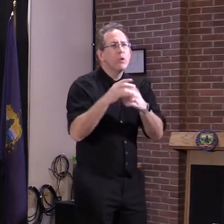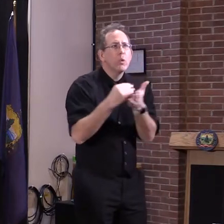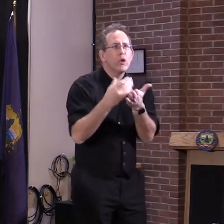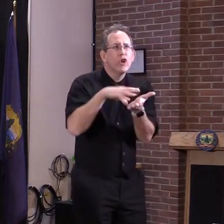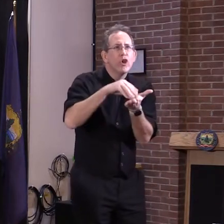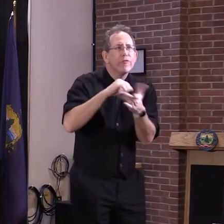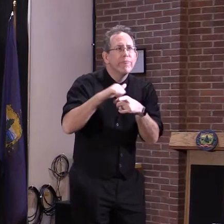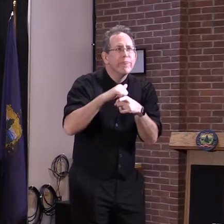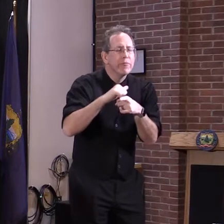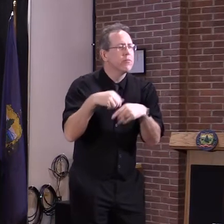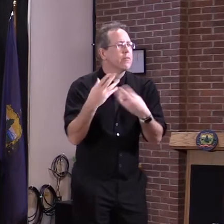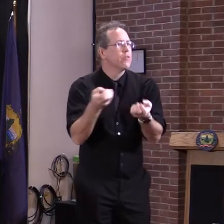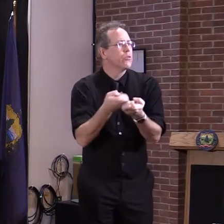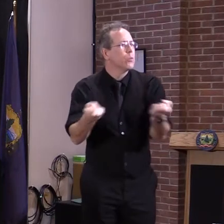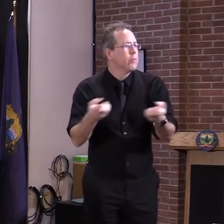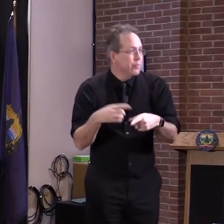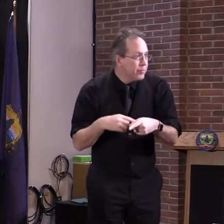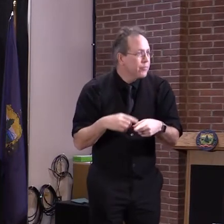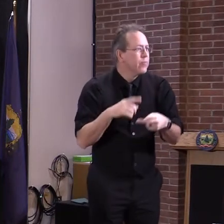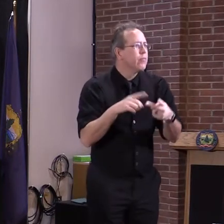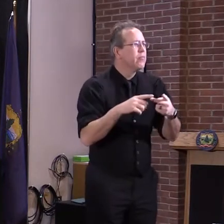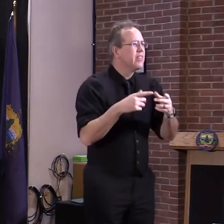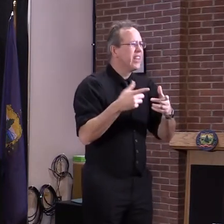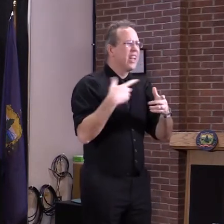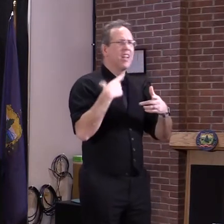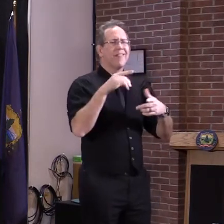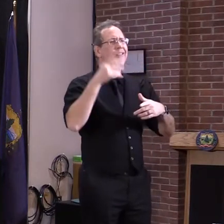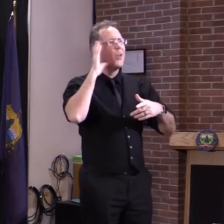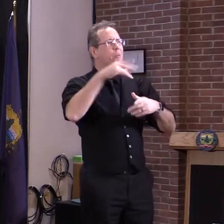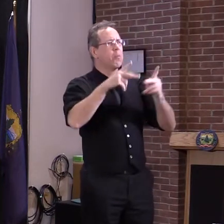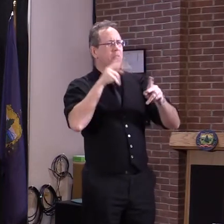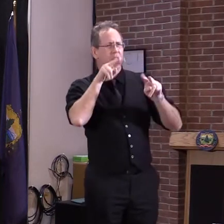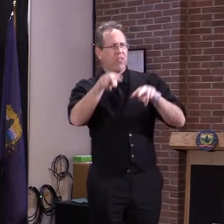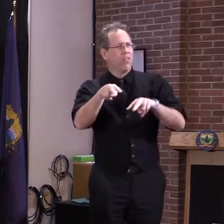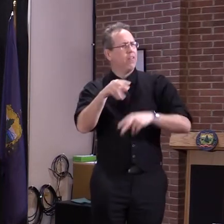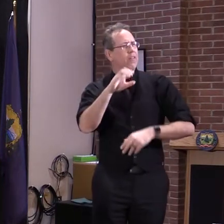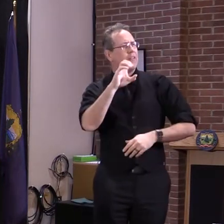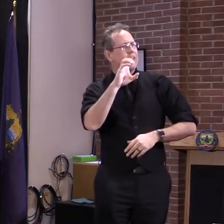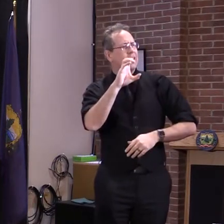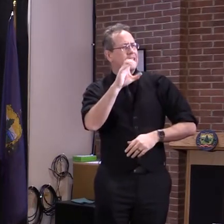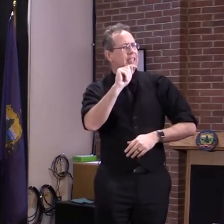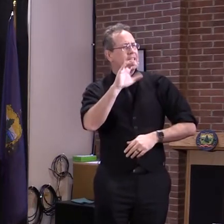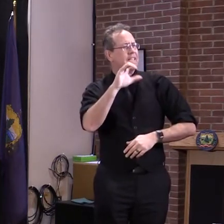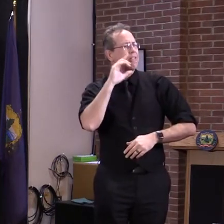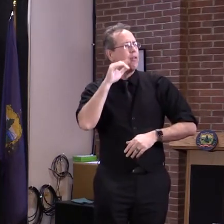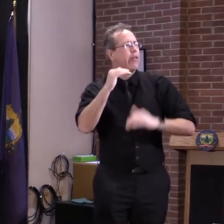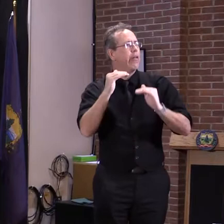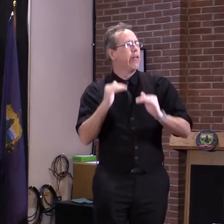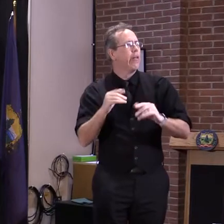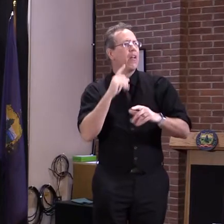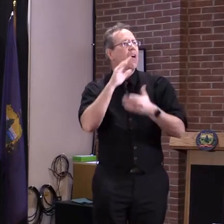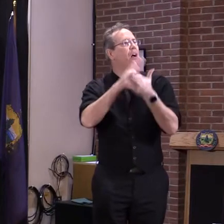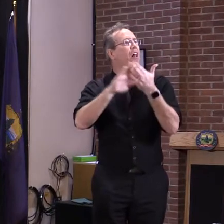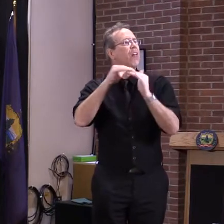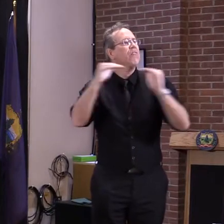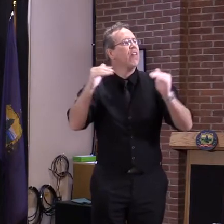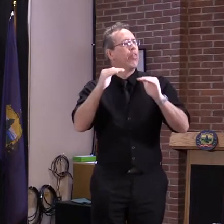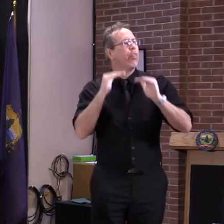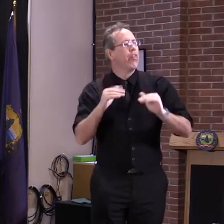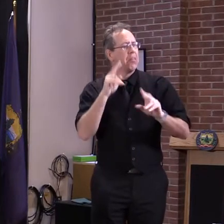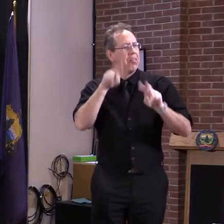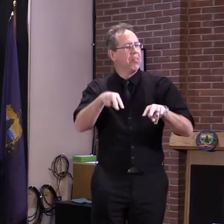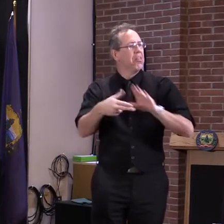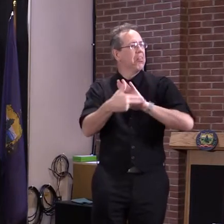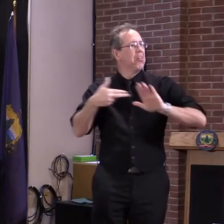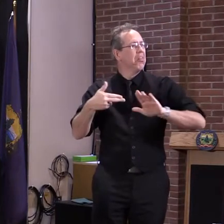end the stigma around CTE. It's time we recognize that going into the trades is just as impressive, and in fact